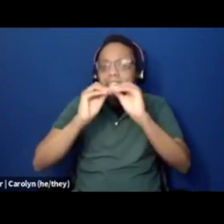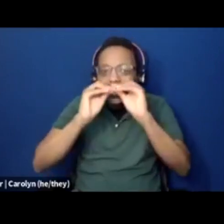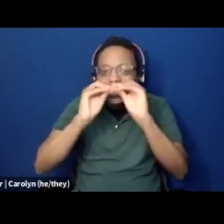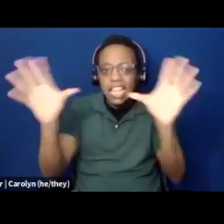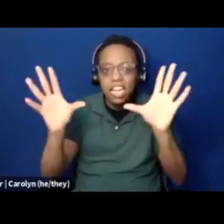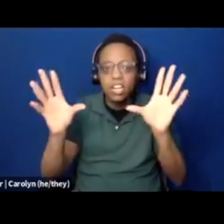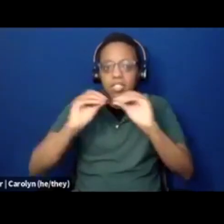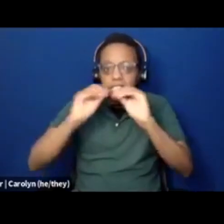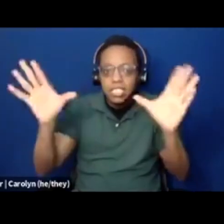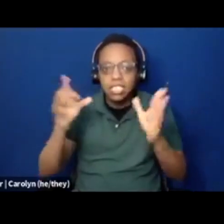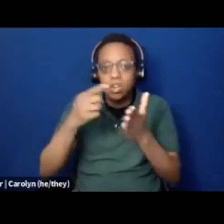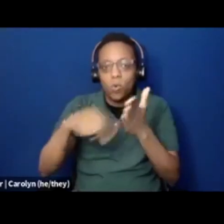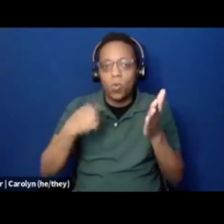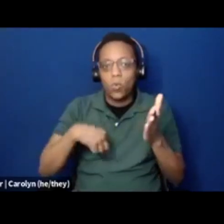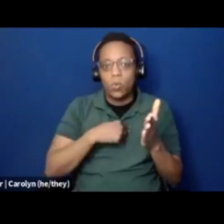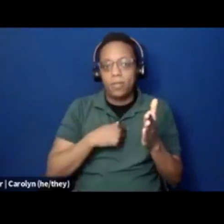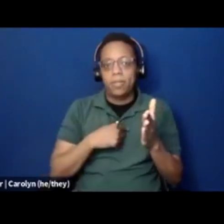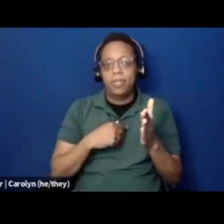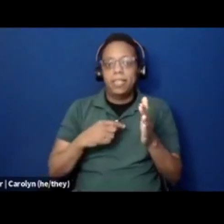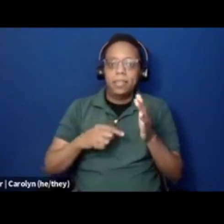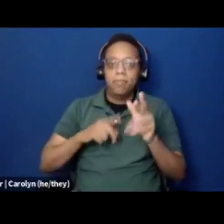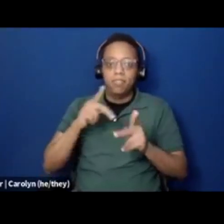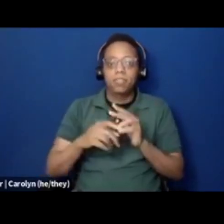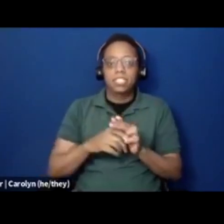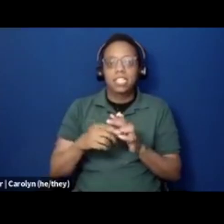Sahara, for that.